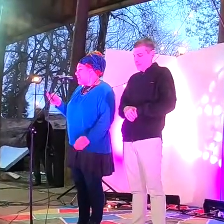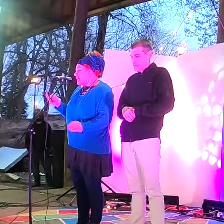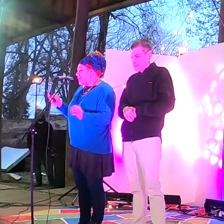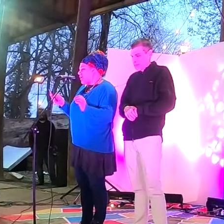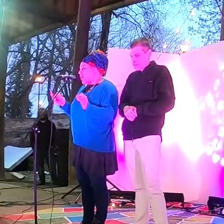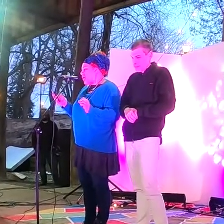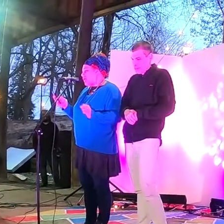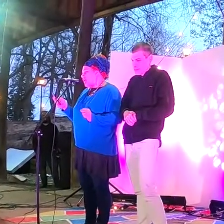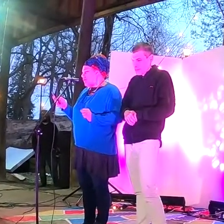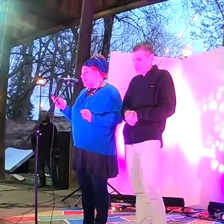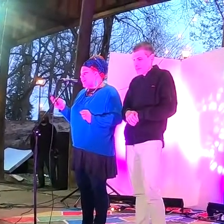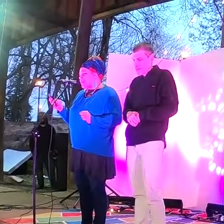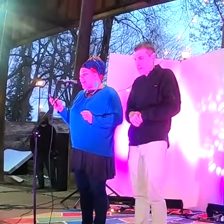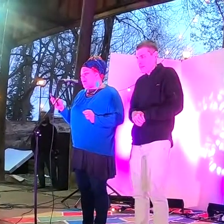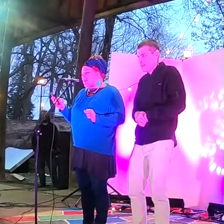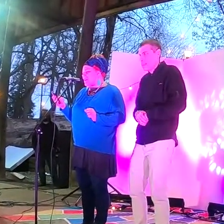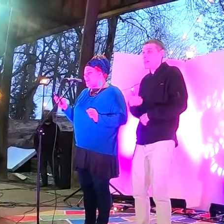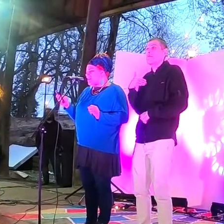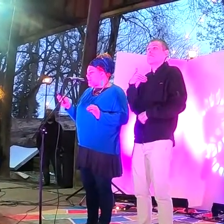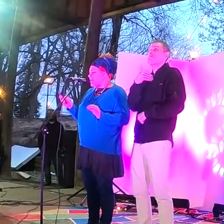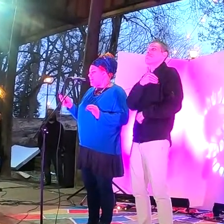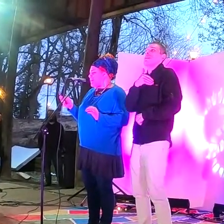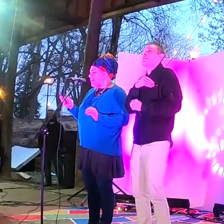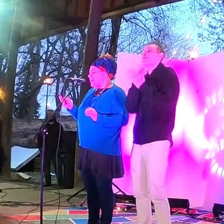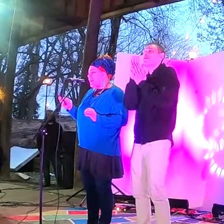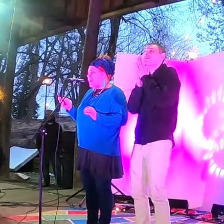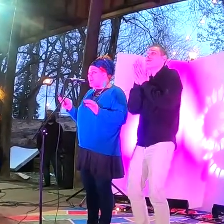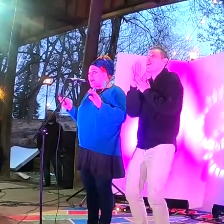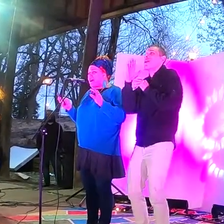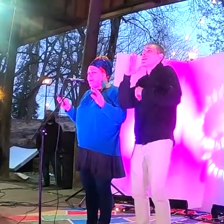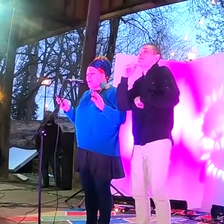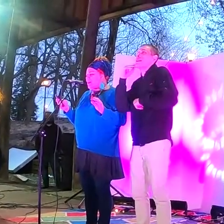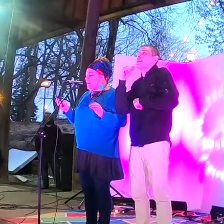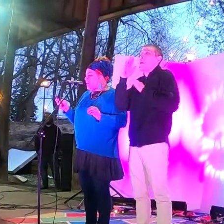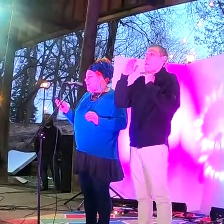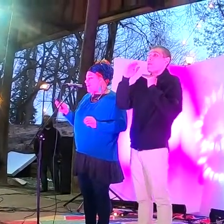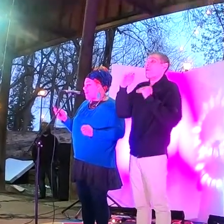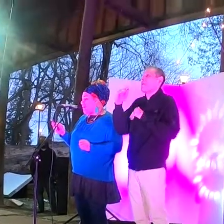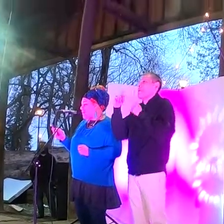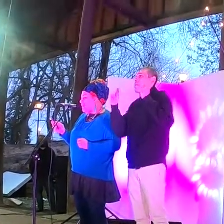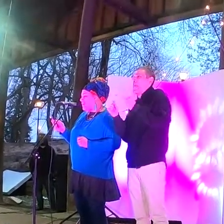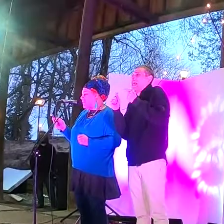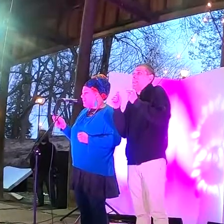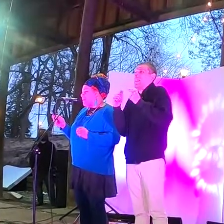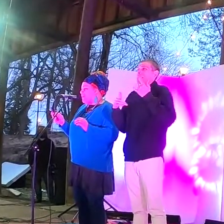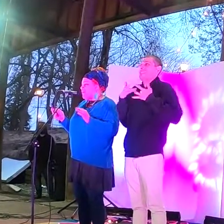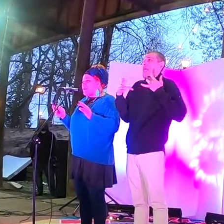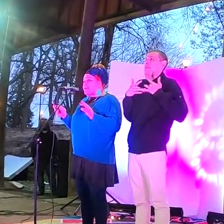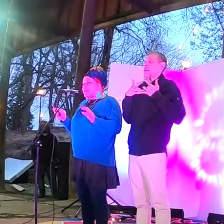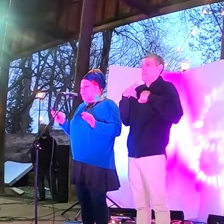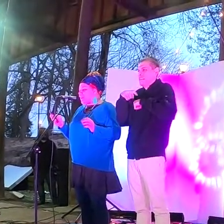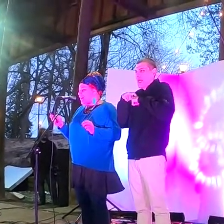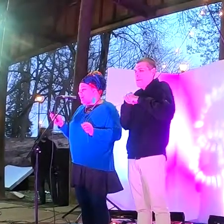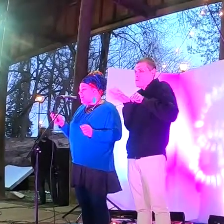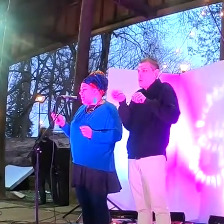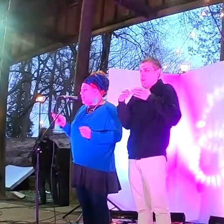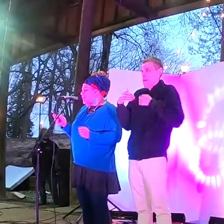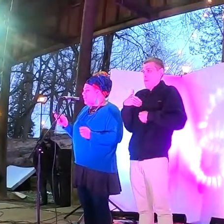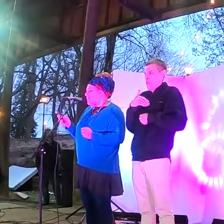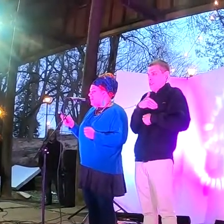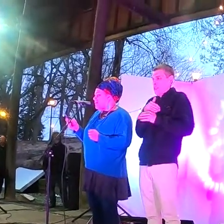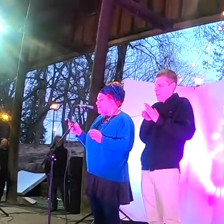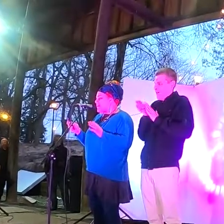Breasts budding, hopeful, excitement, disappointment, pain, time to cover up. Breasts